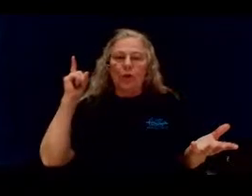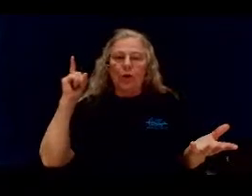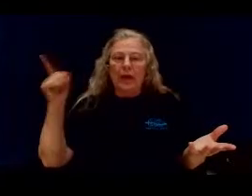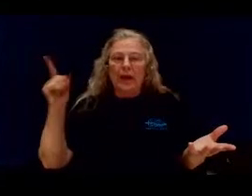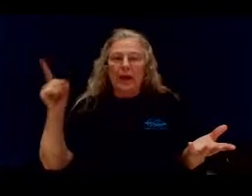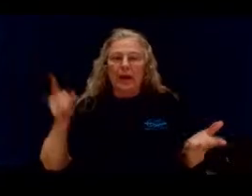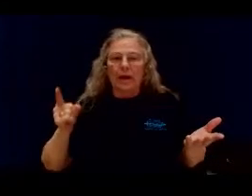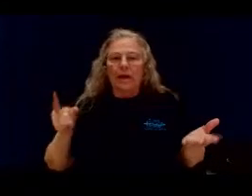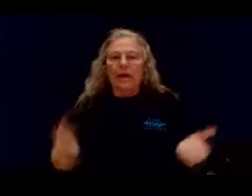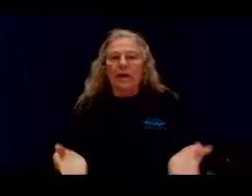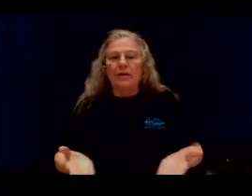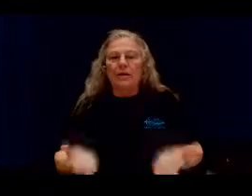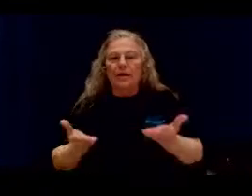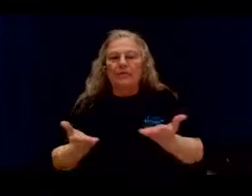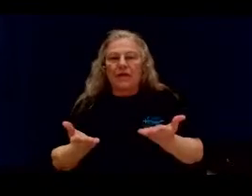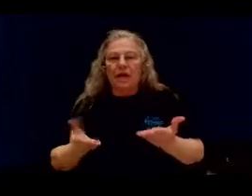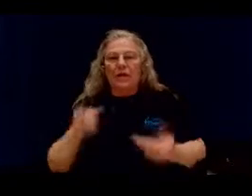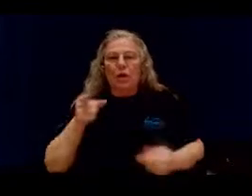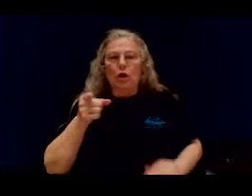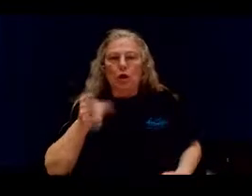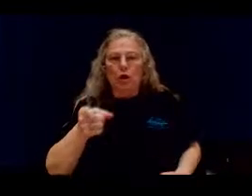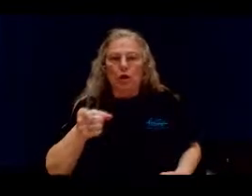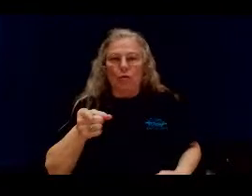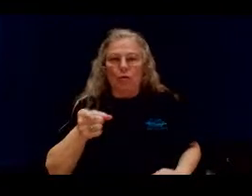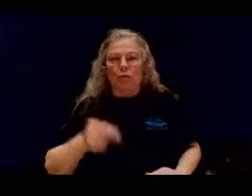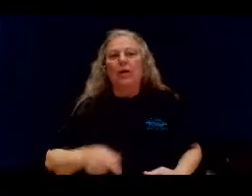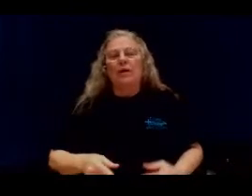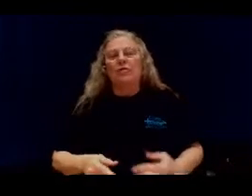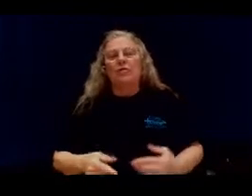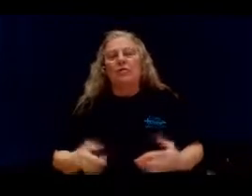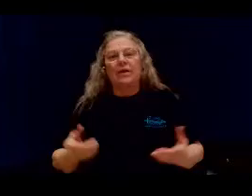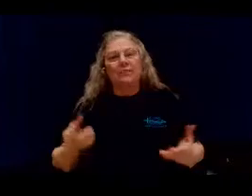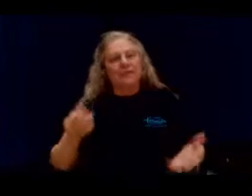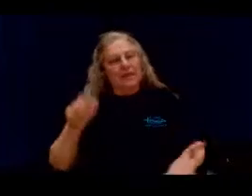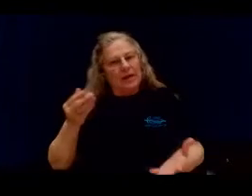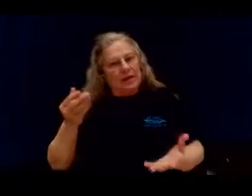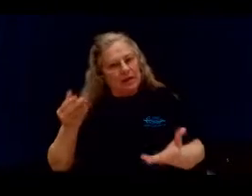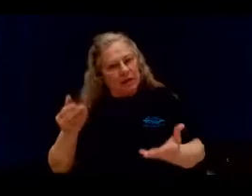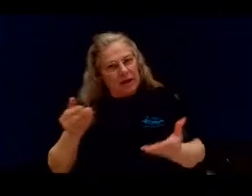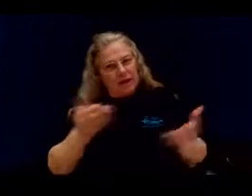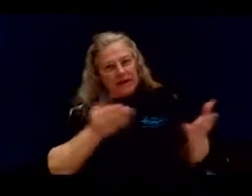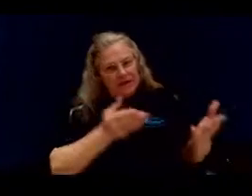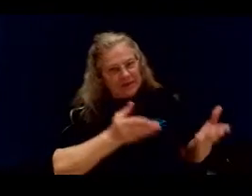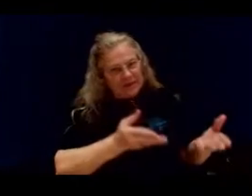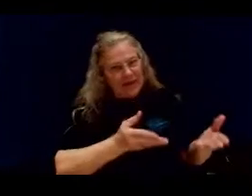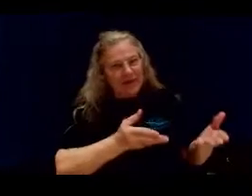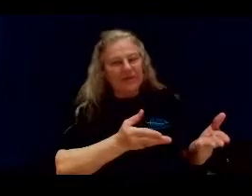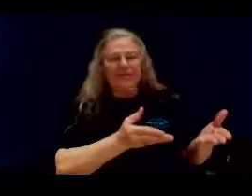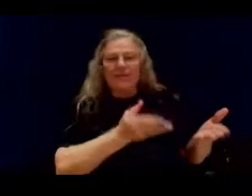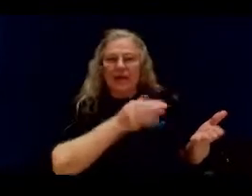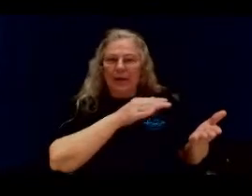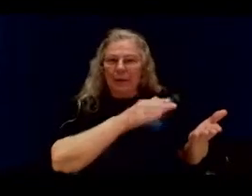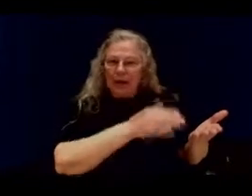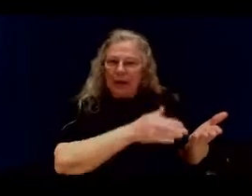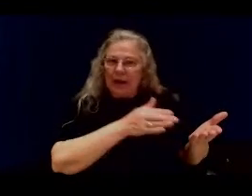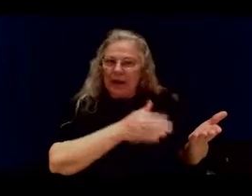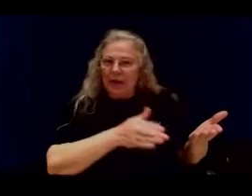go he, lift up, you. So that it's not in exactly the same